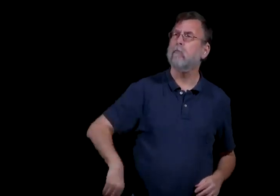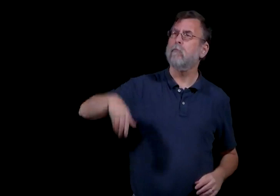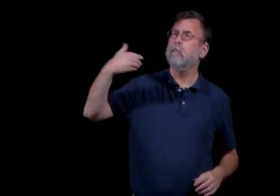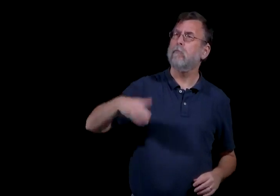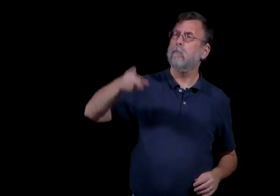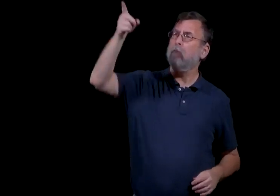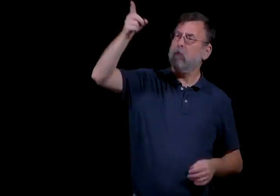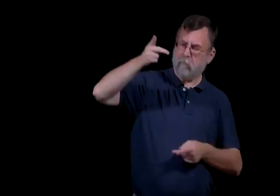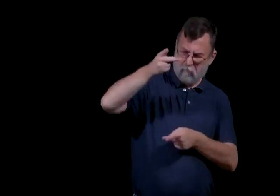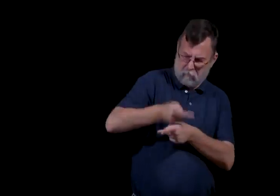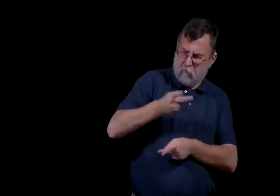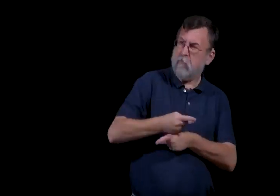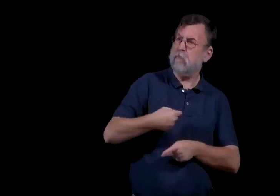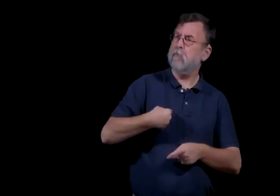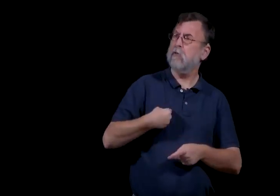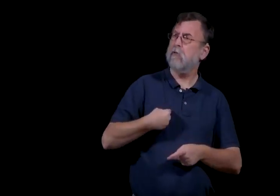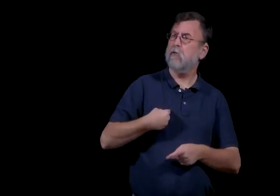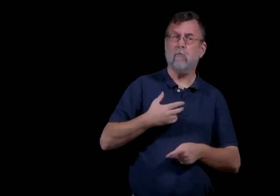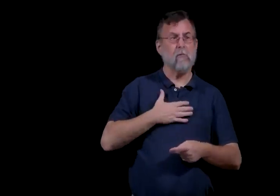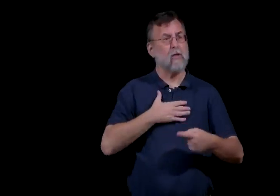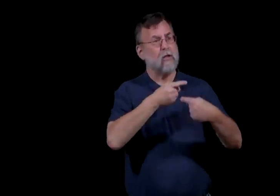David said, keep me